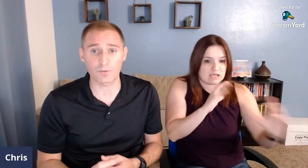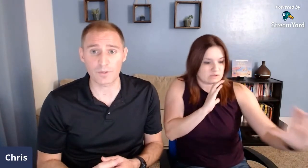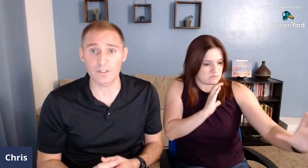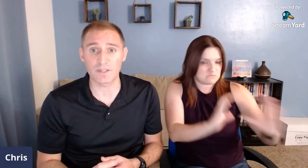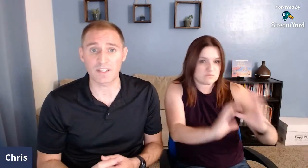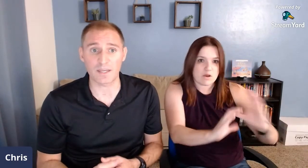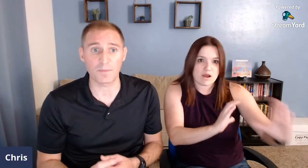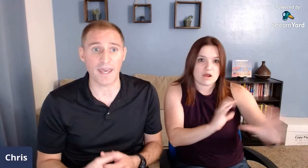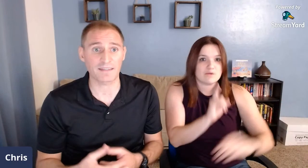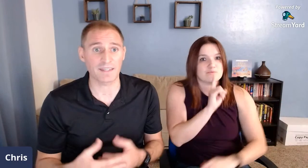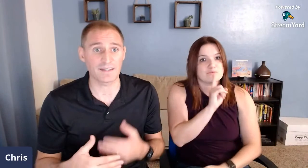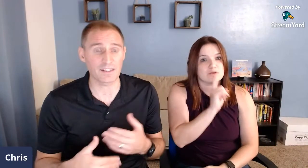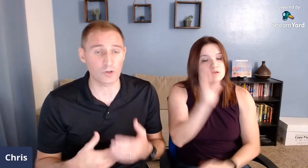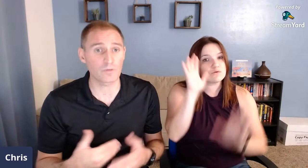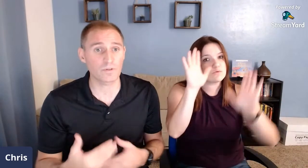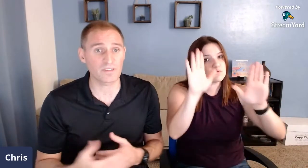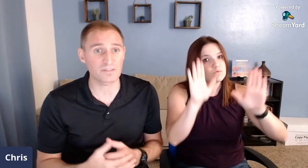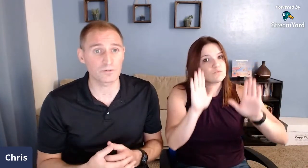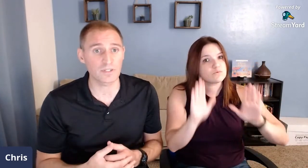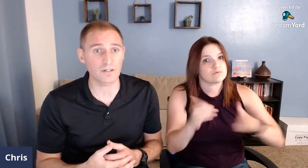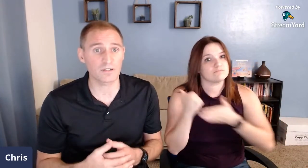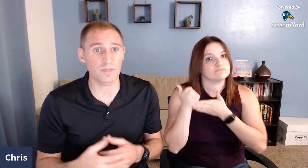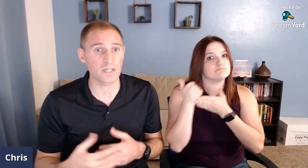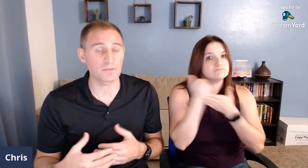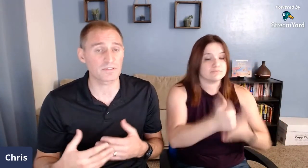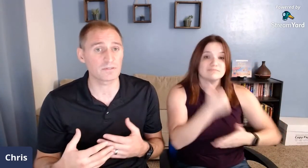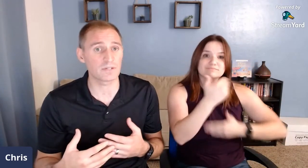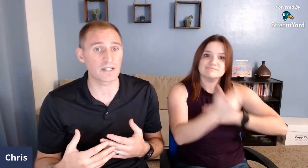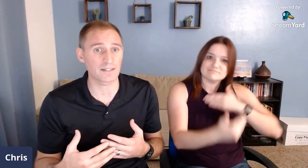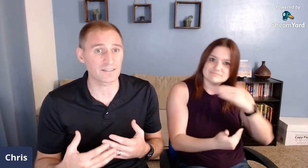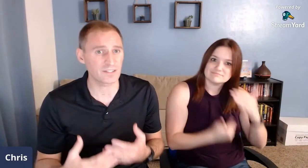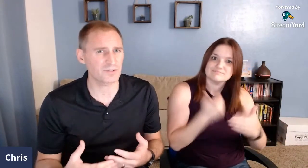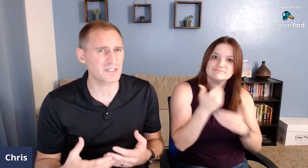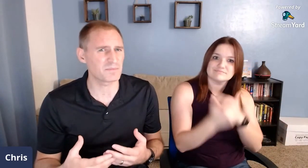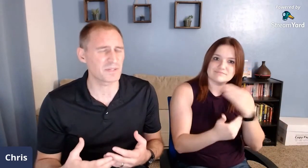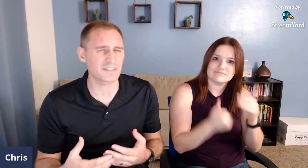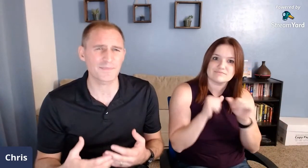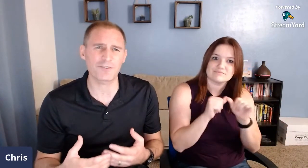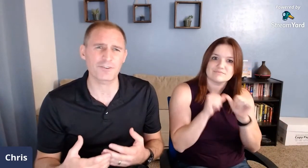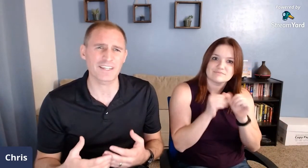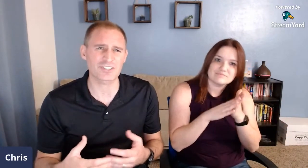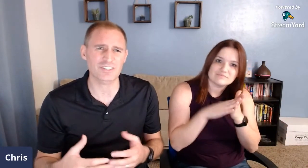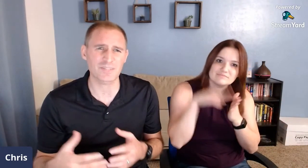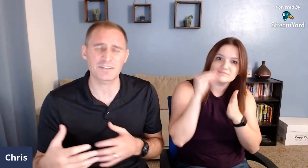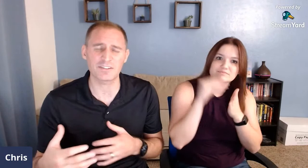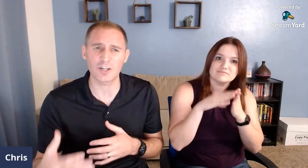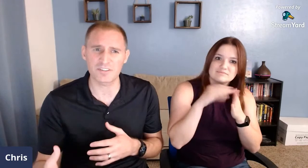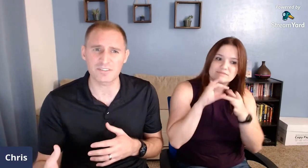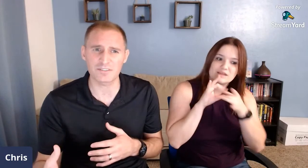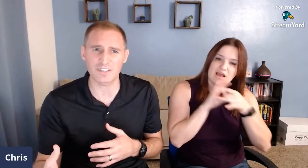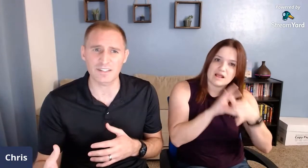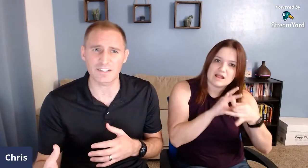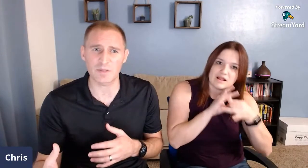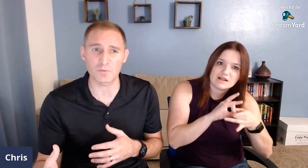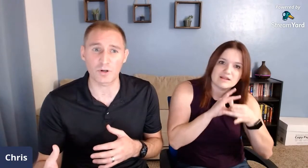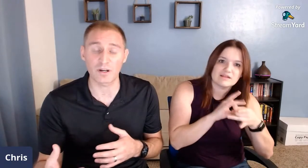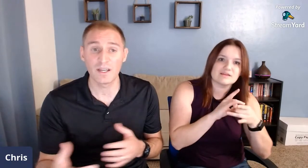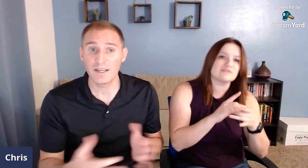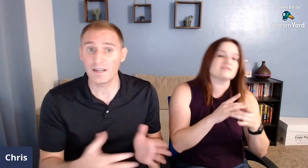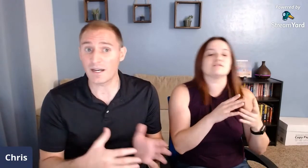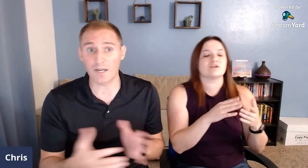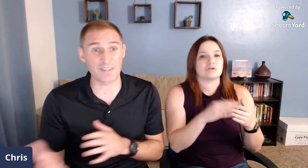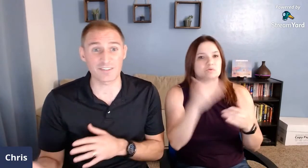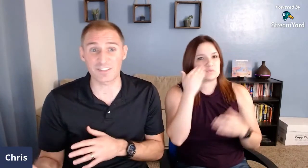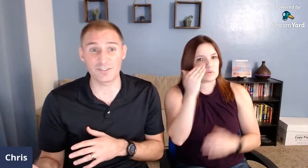will have a really big impact. And then over the school year, you'll be able to continually build up that relationship, get to know the student a little bit